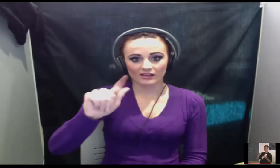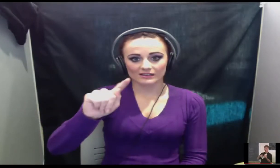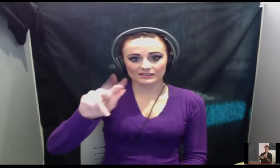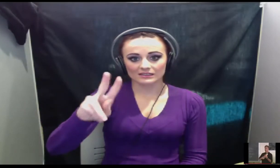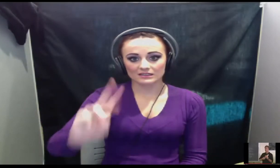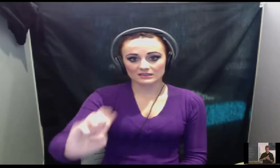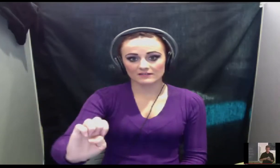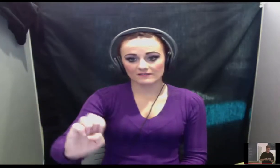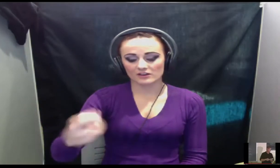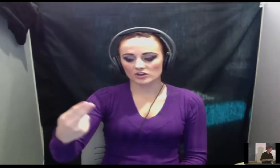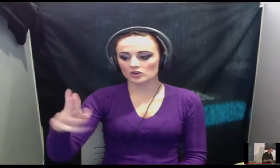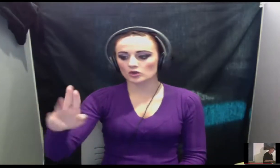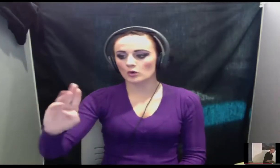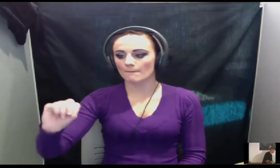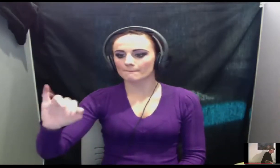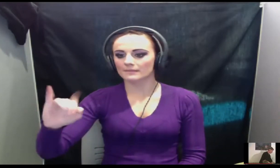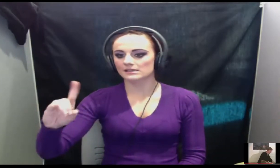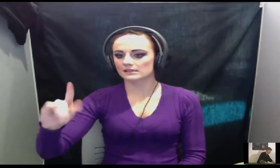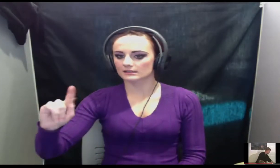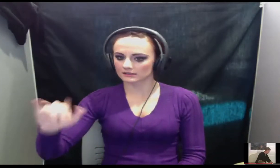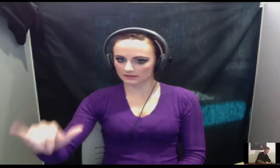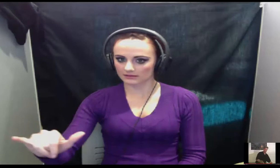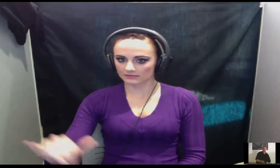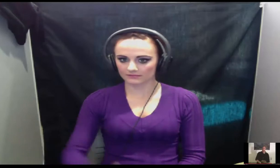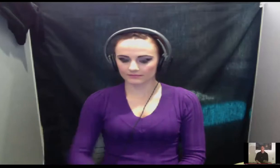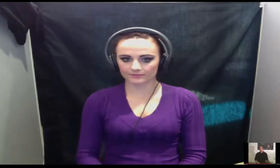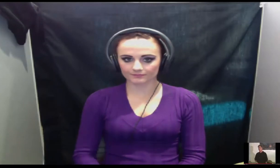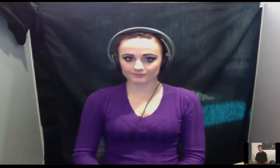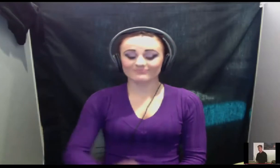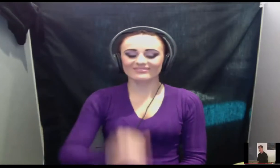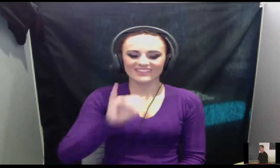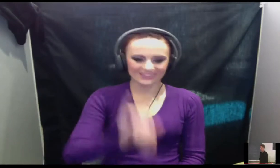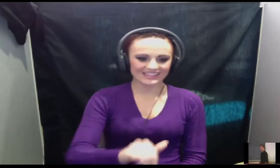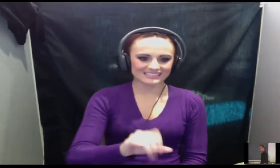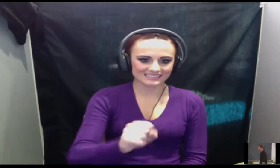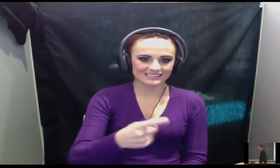air compared to how much it can actually hold. That's a psychrometer.